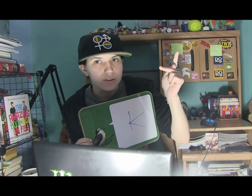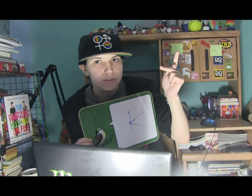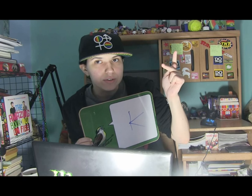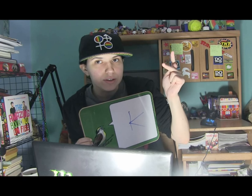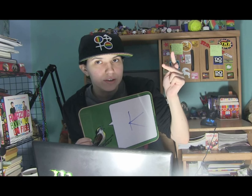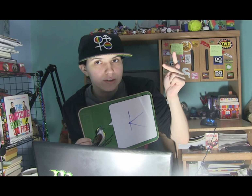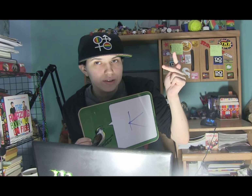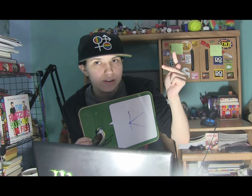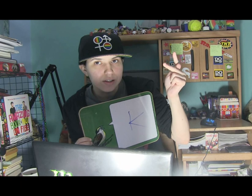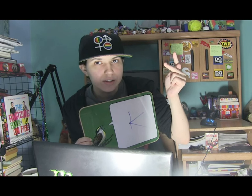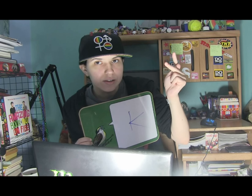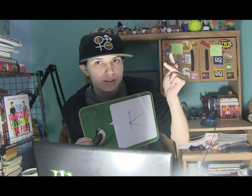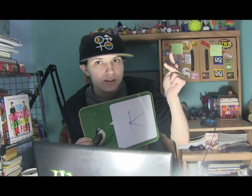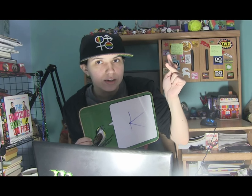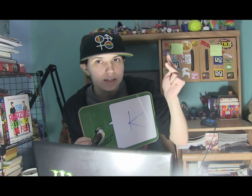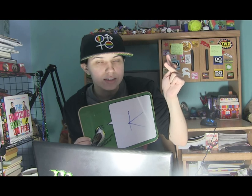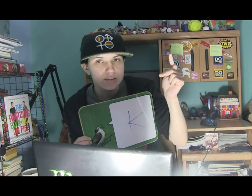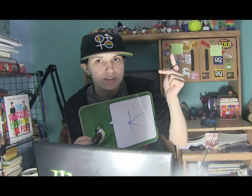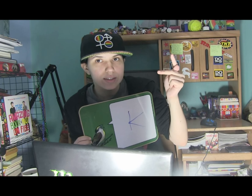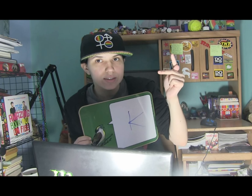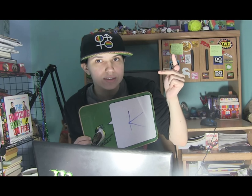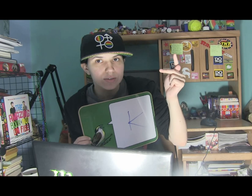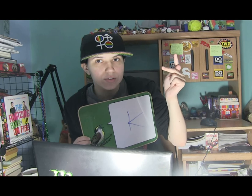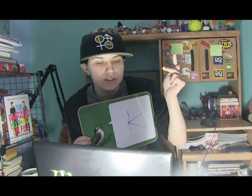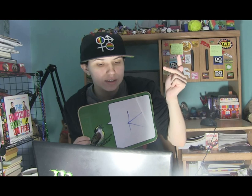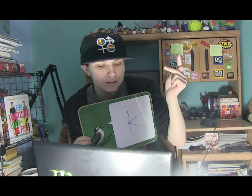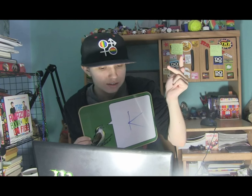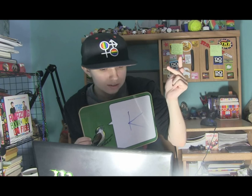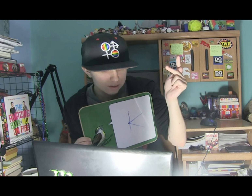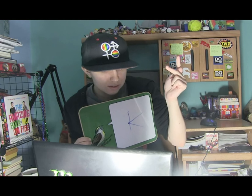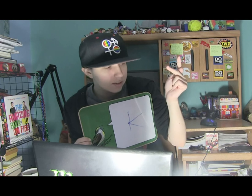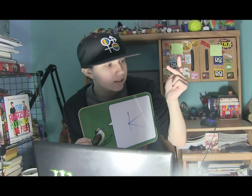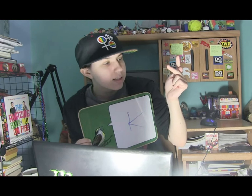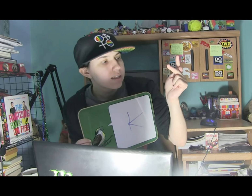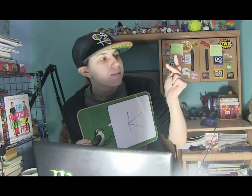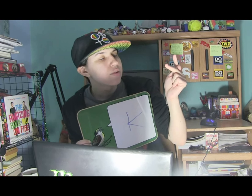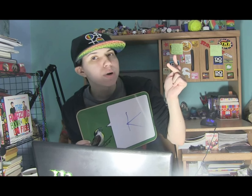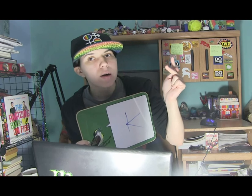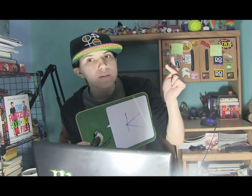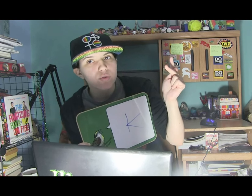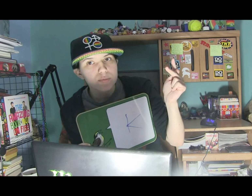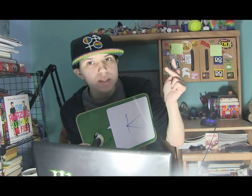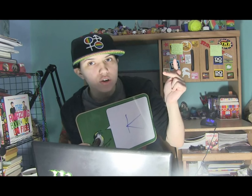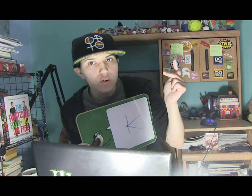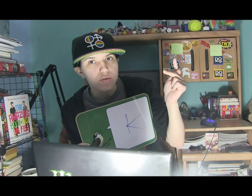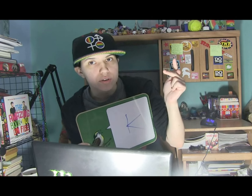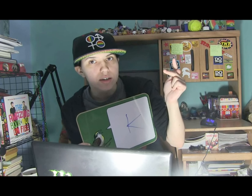fingers. Okay, do you see what's going on? Your palm is going to be turned a